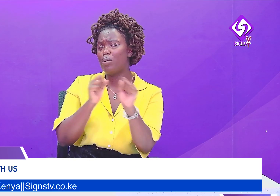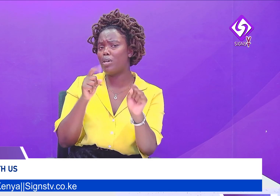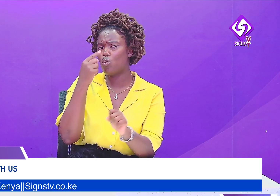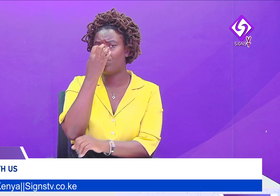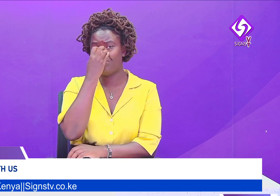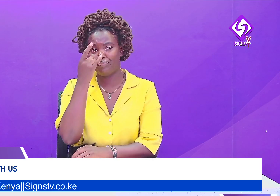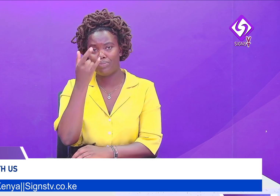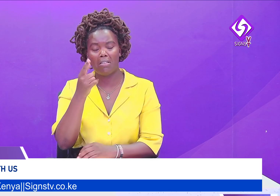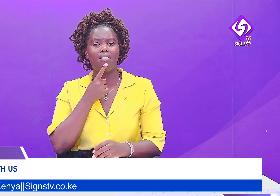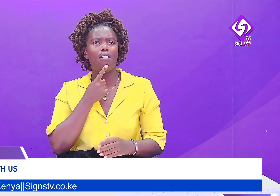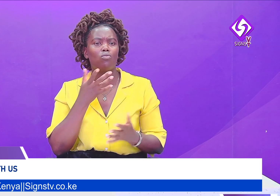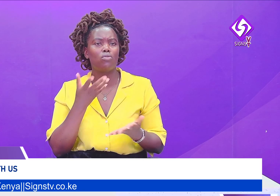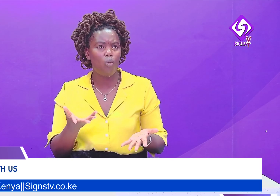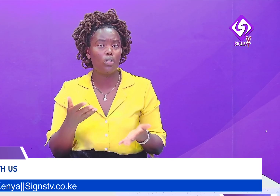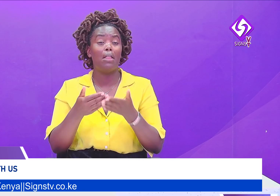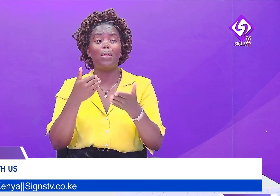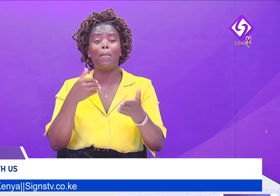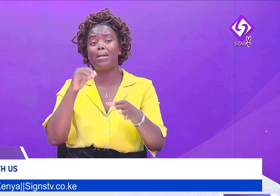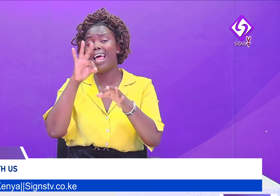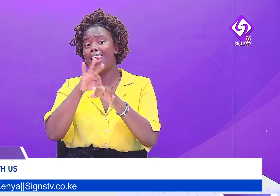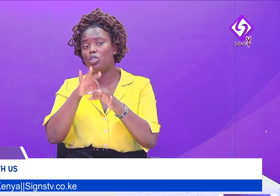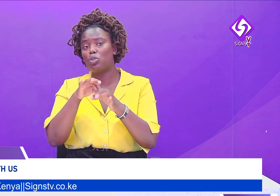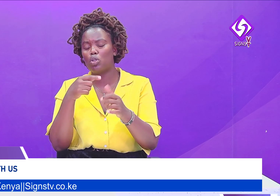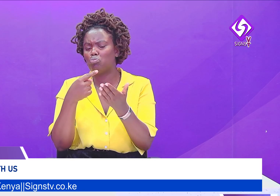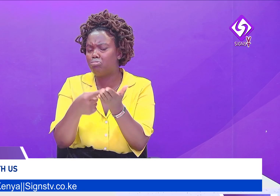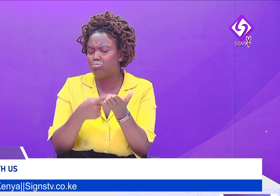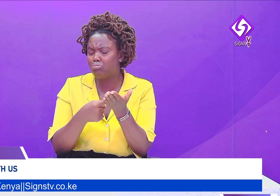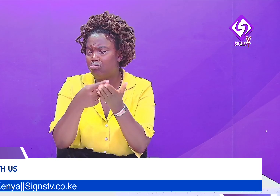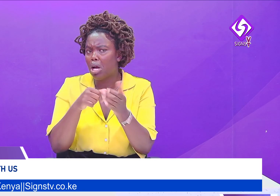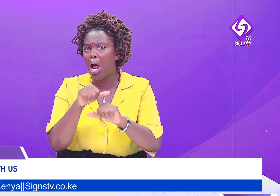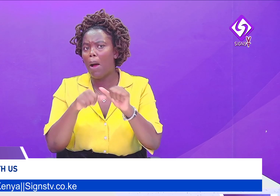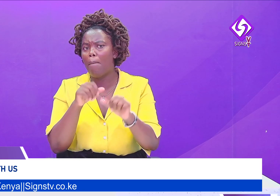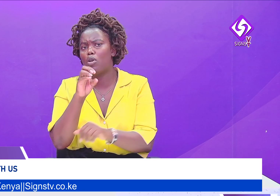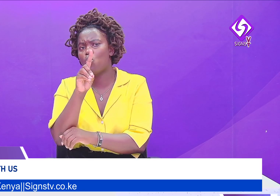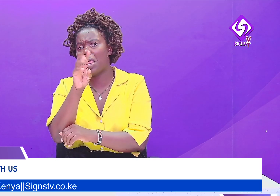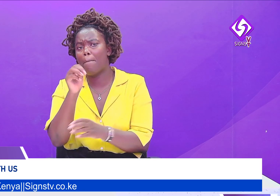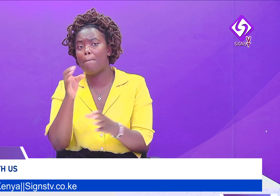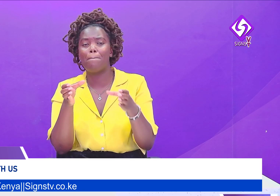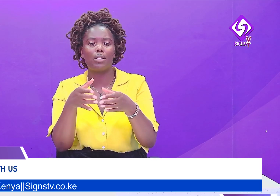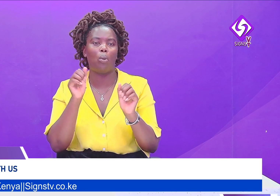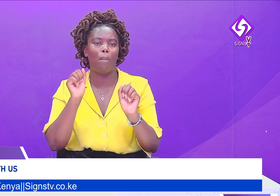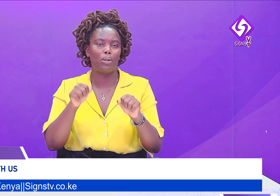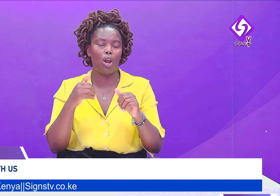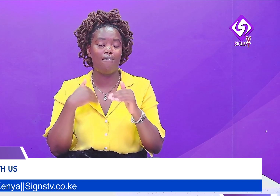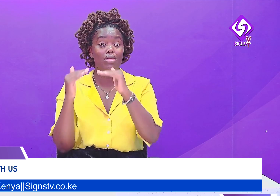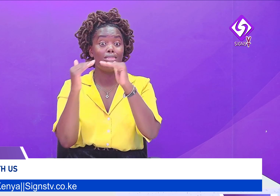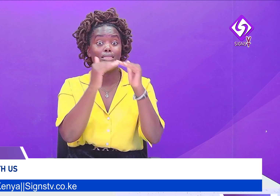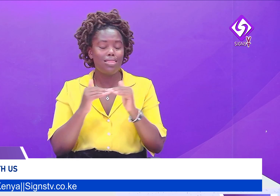our country. President William Ruto now says pre-election talks with the ODM party will be